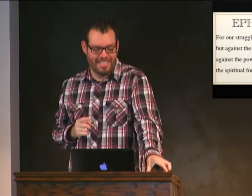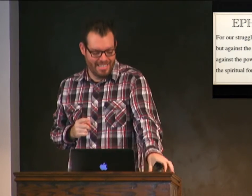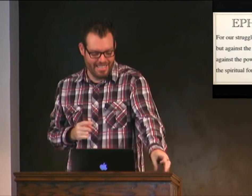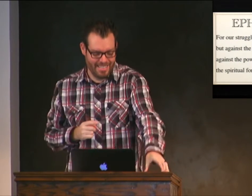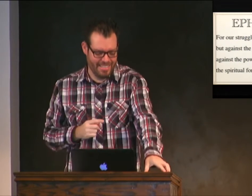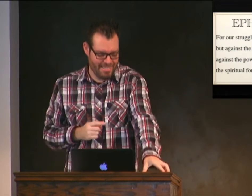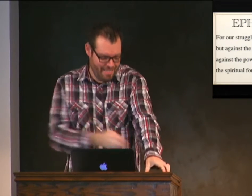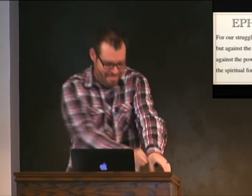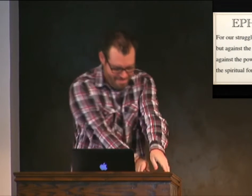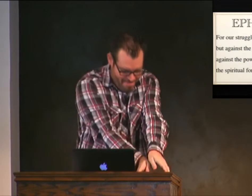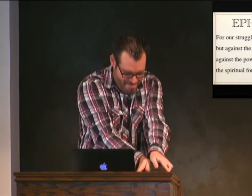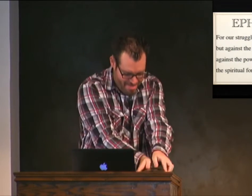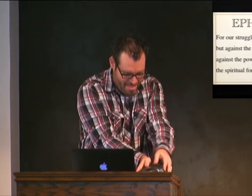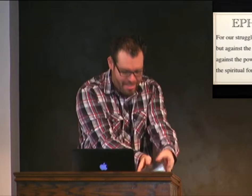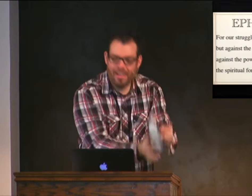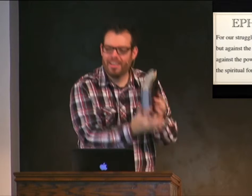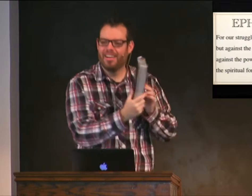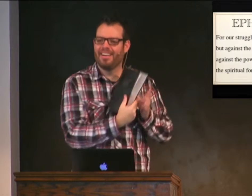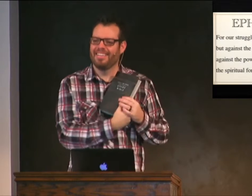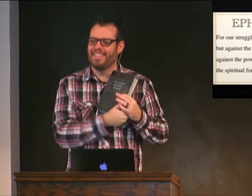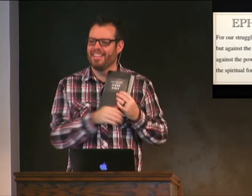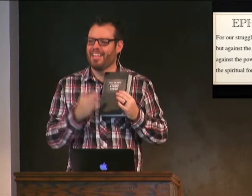But